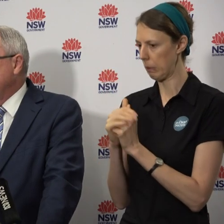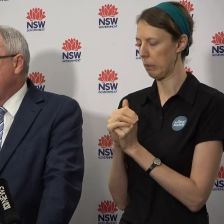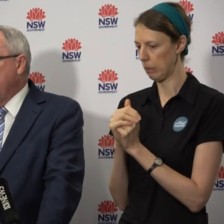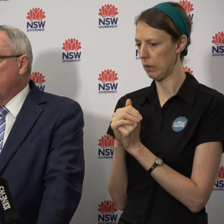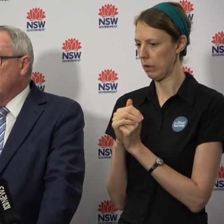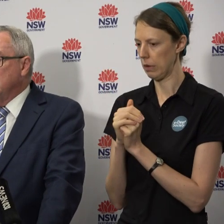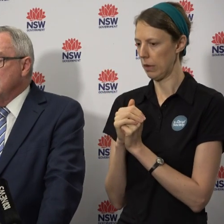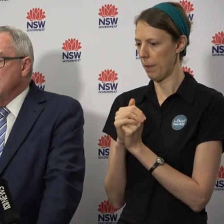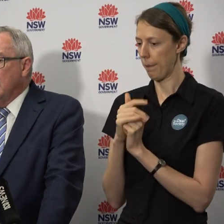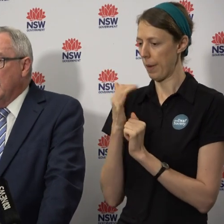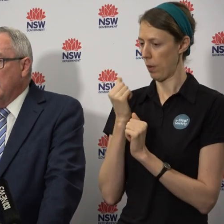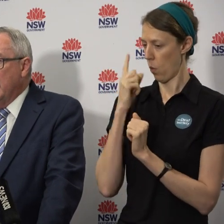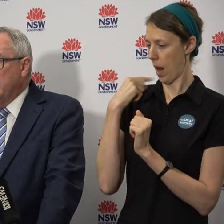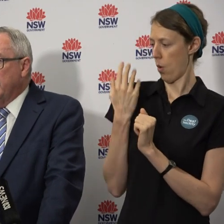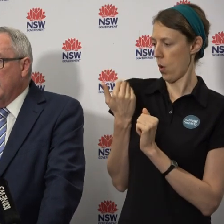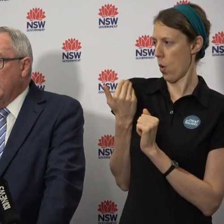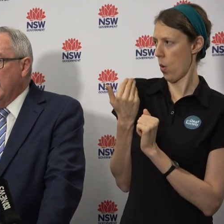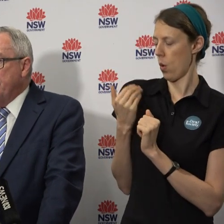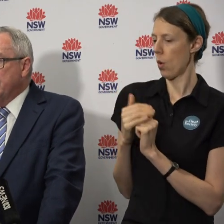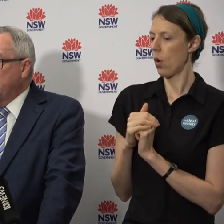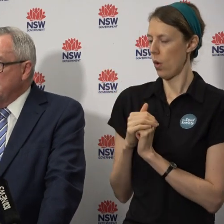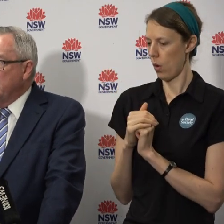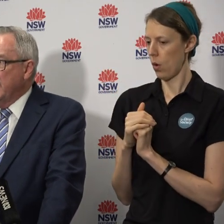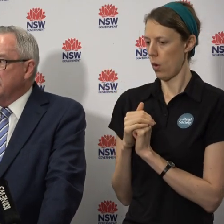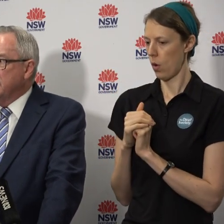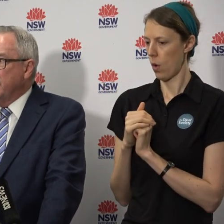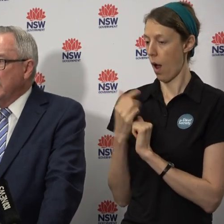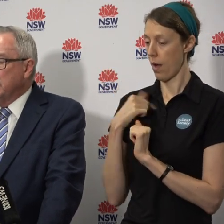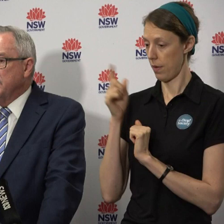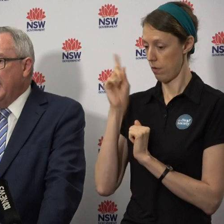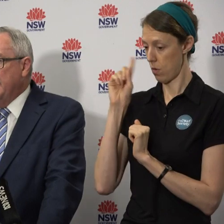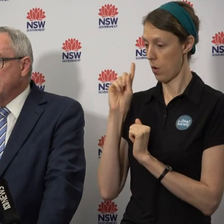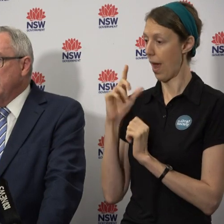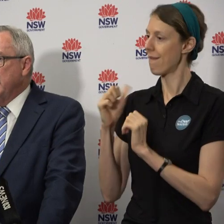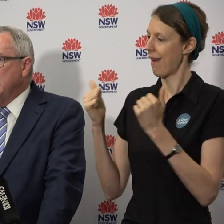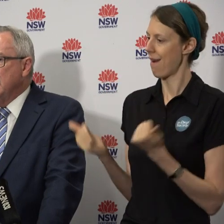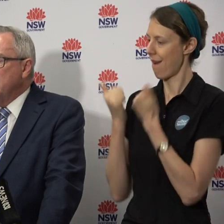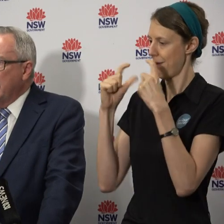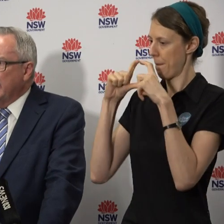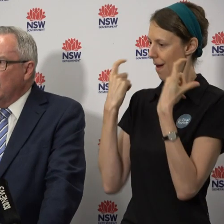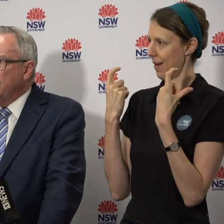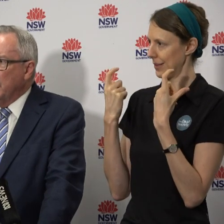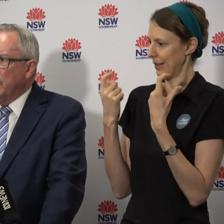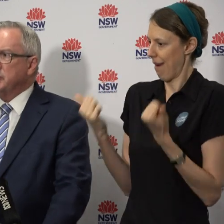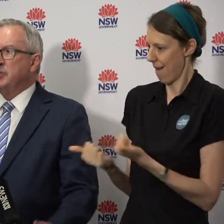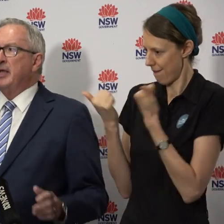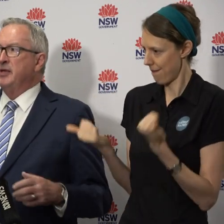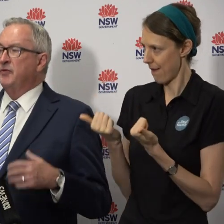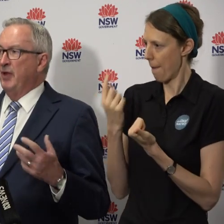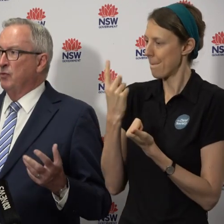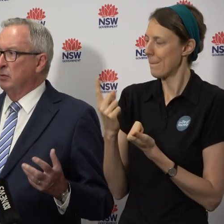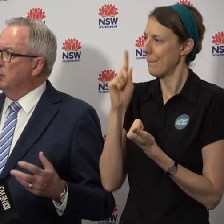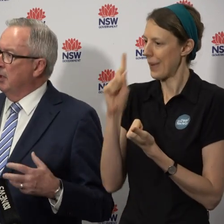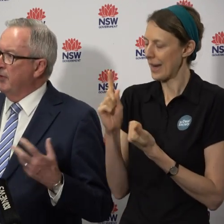as late as about an hour ago, are that there are sufficient masks available, but perhaps some of the public health networks, which again